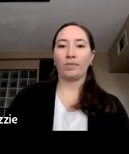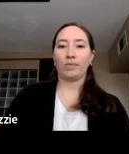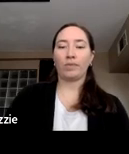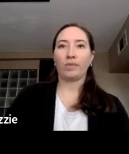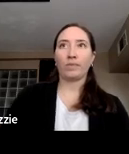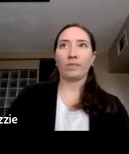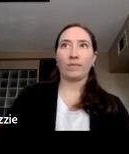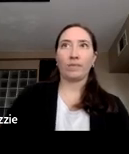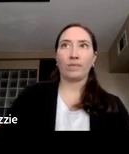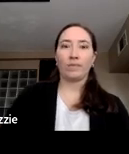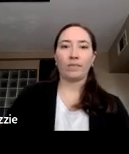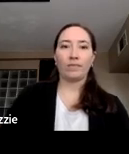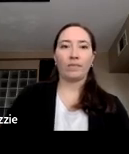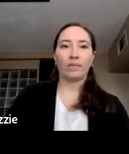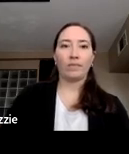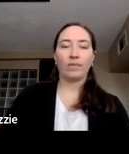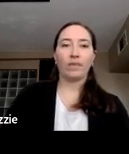2.